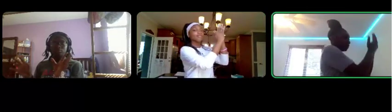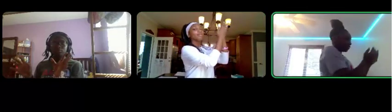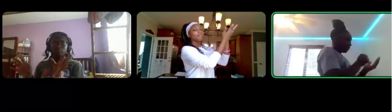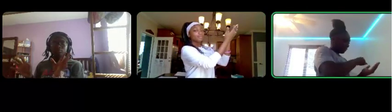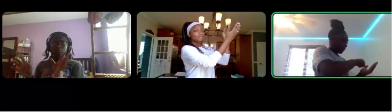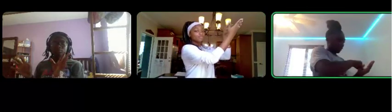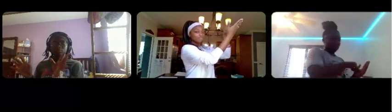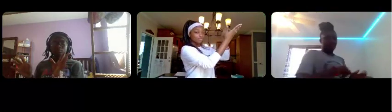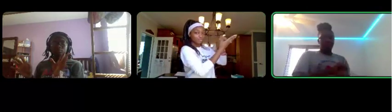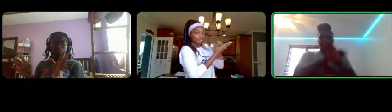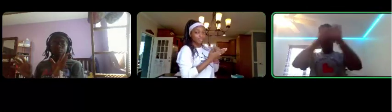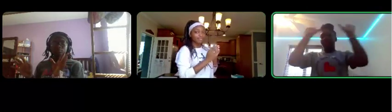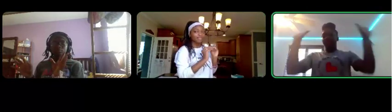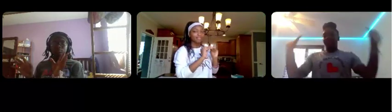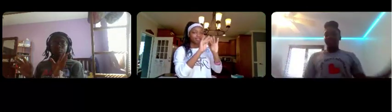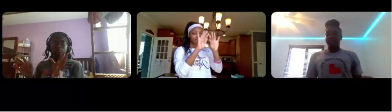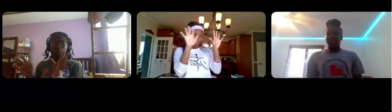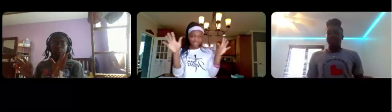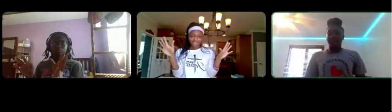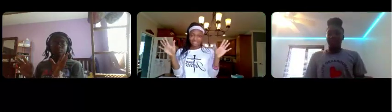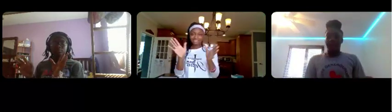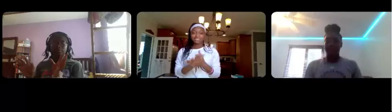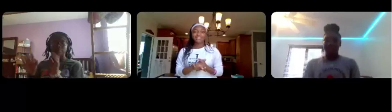Bible, show me clear. Yes. Okay.